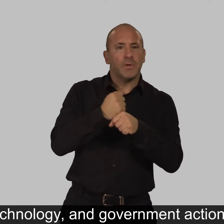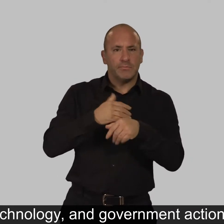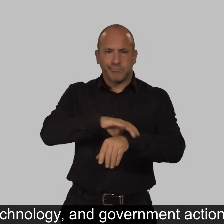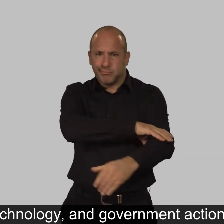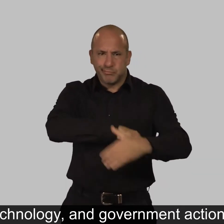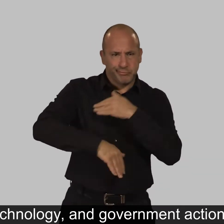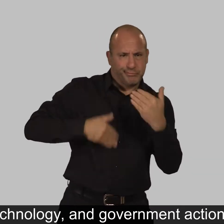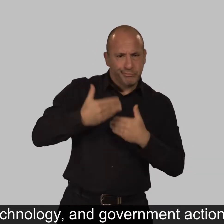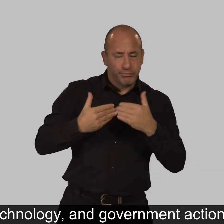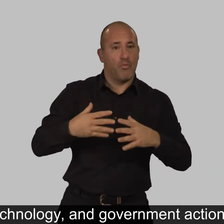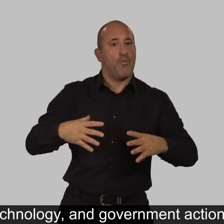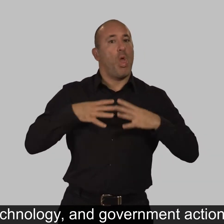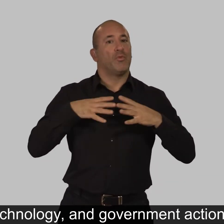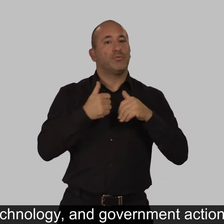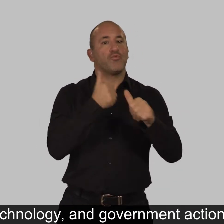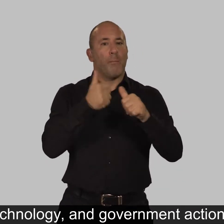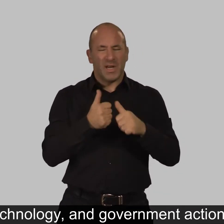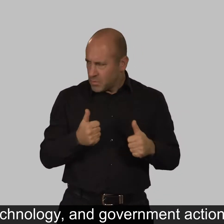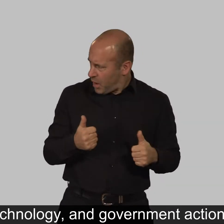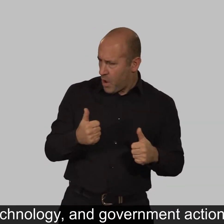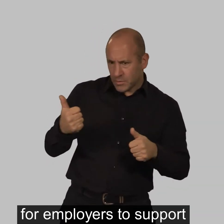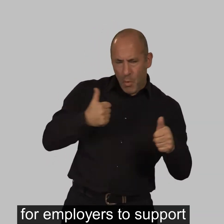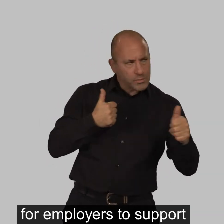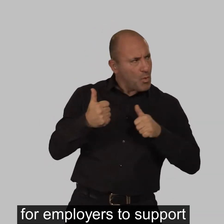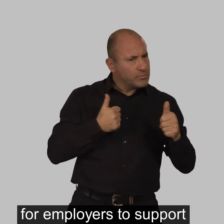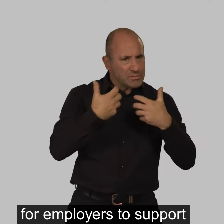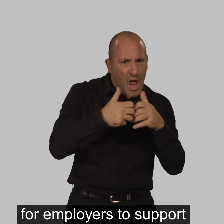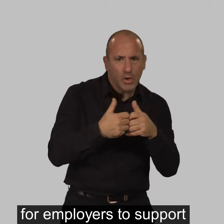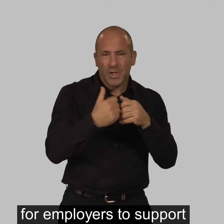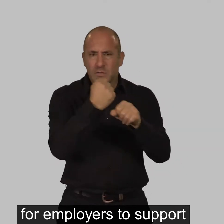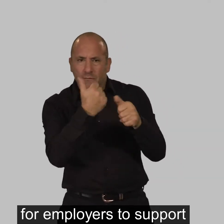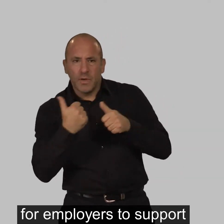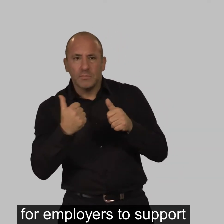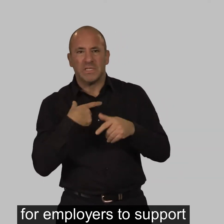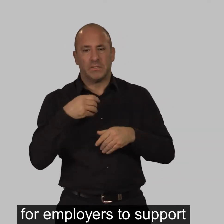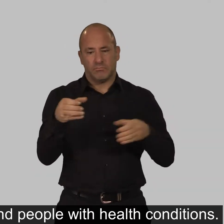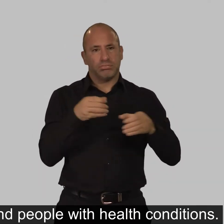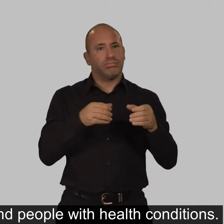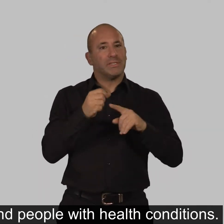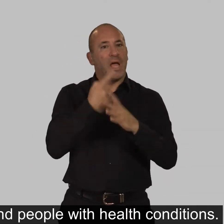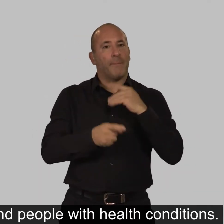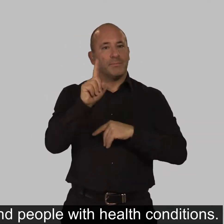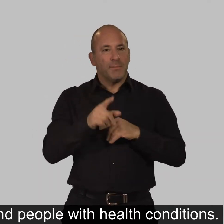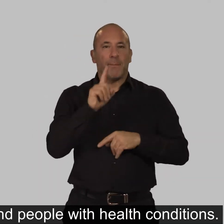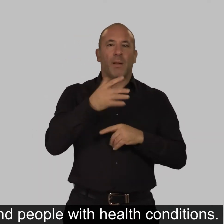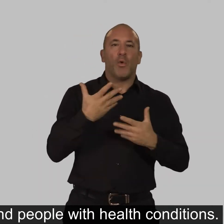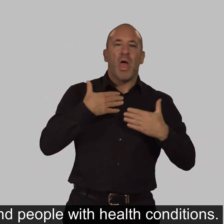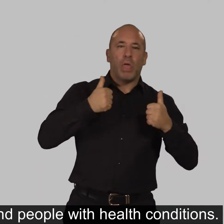Technology and government action has already made it easier for employers to support disabled people and people with